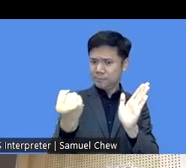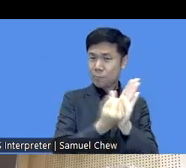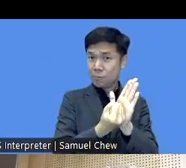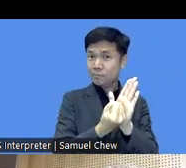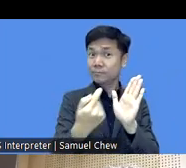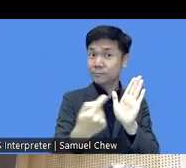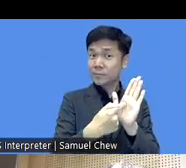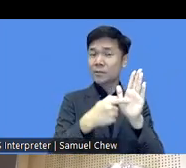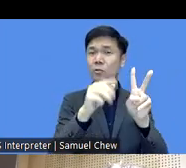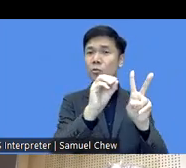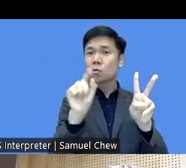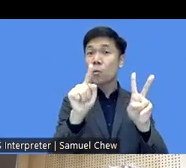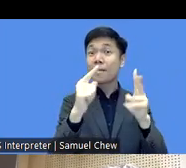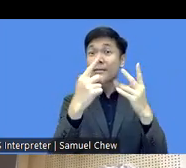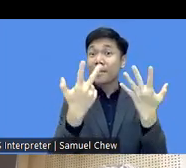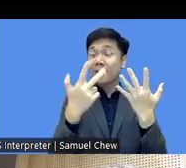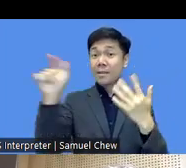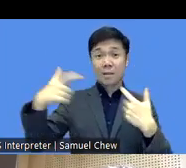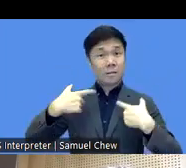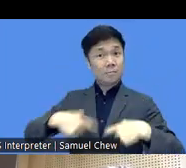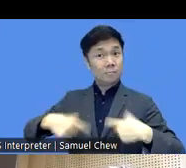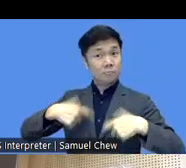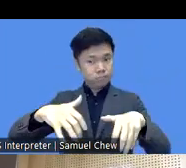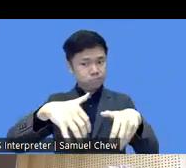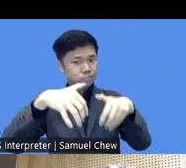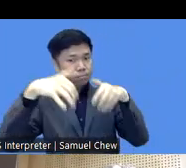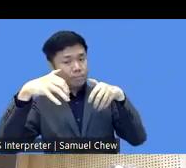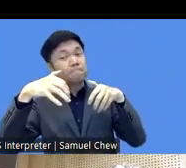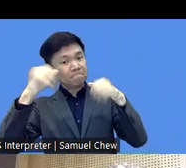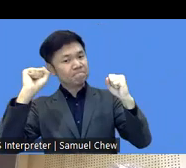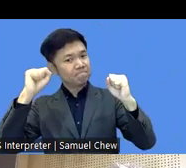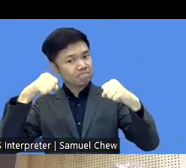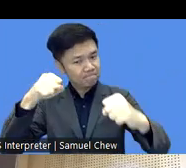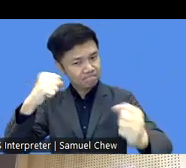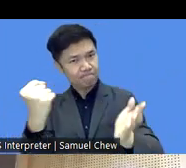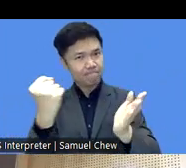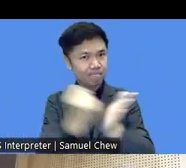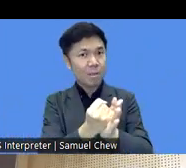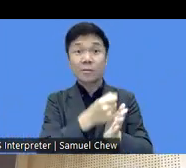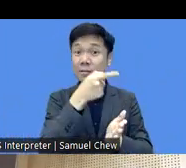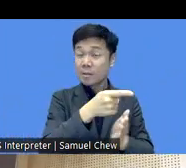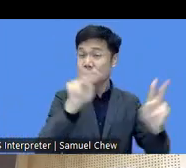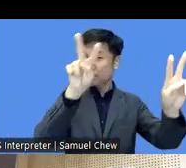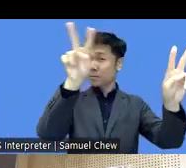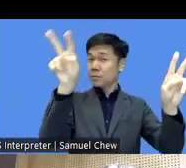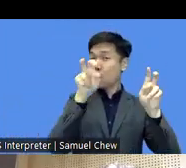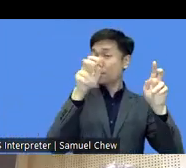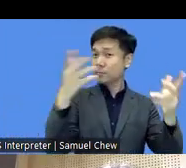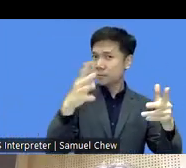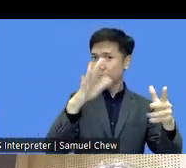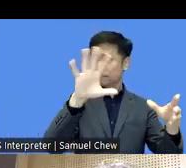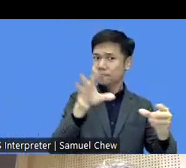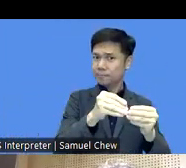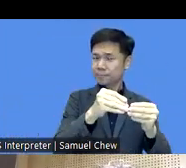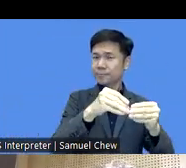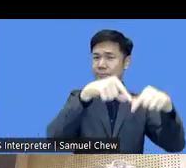General Assembly of the United Nations. So the aim of the Global Compact on Refugees was to have a